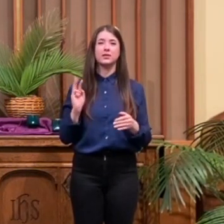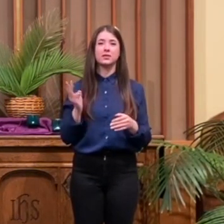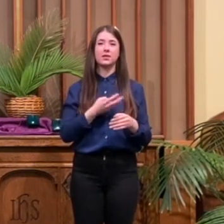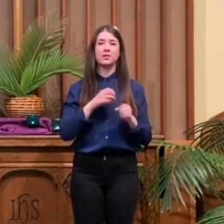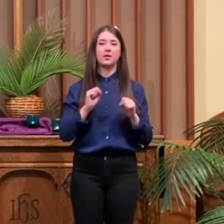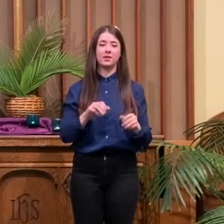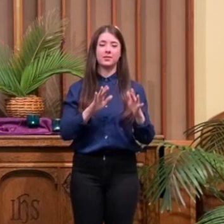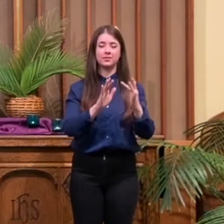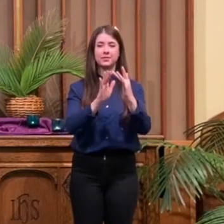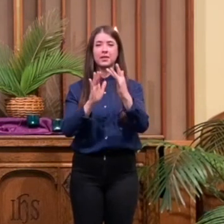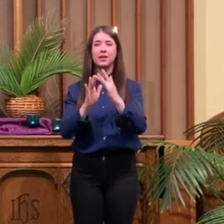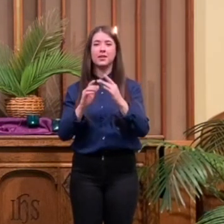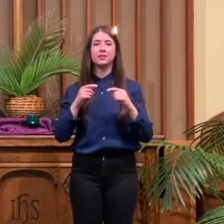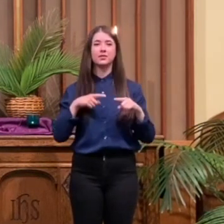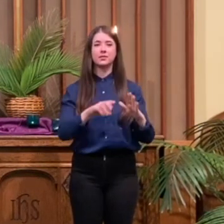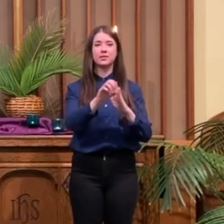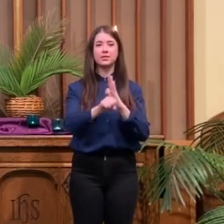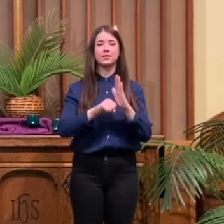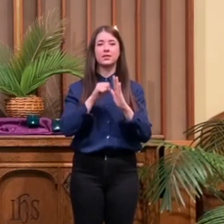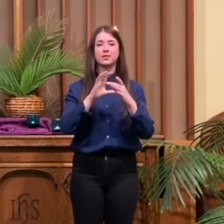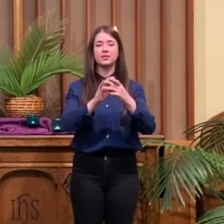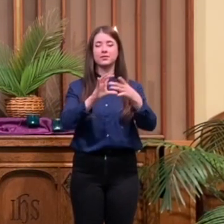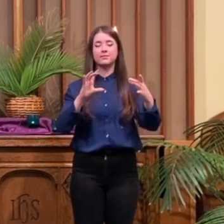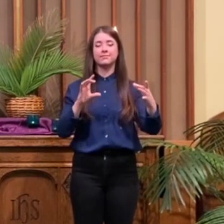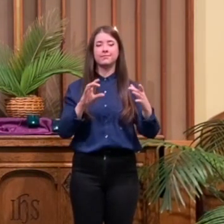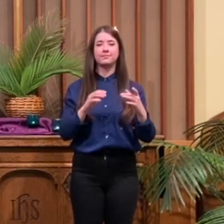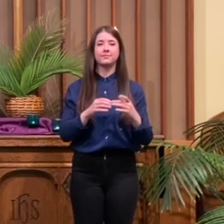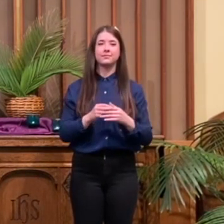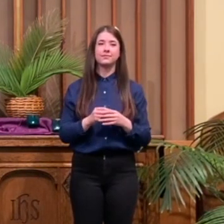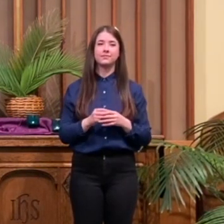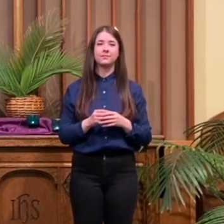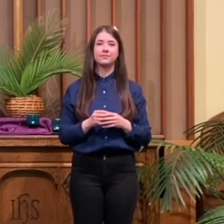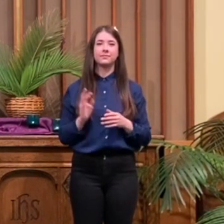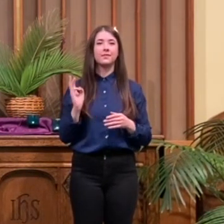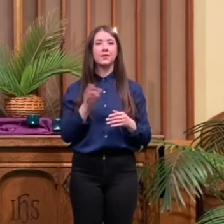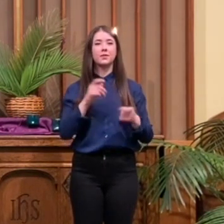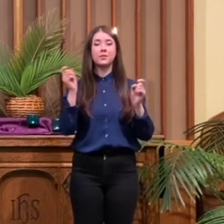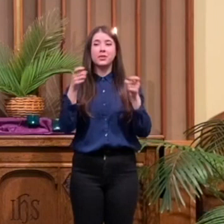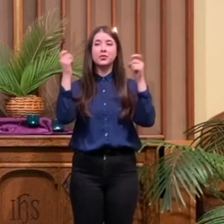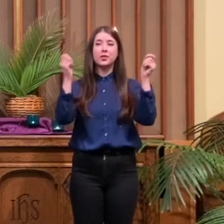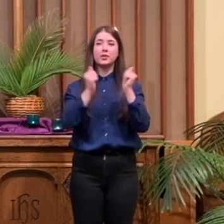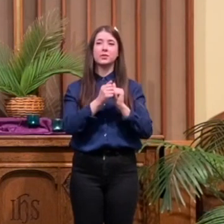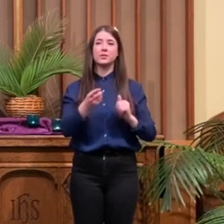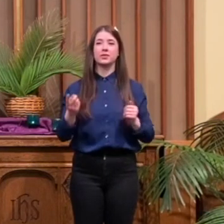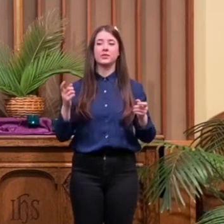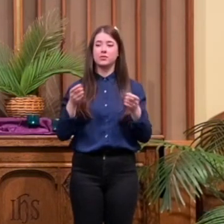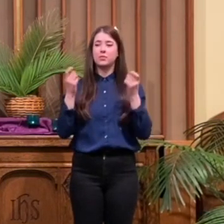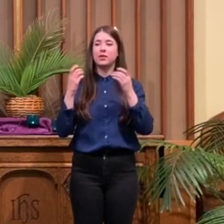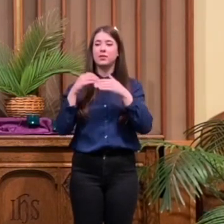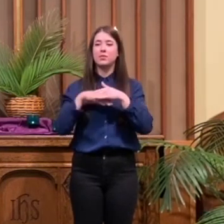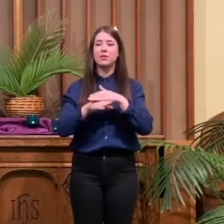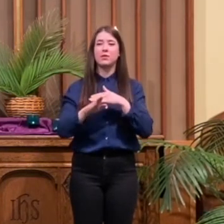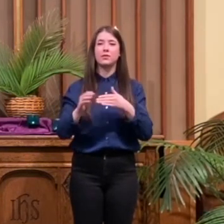to connect in this season of disconnection. We rejoice with those who are celebrating births,